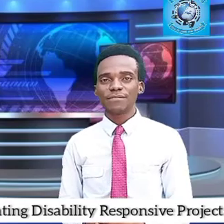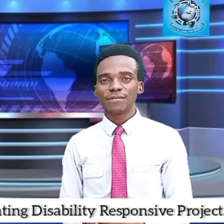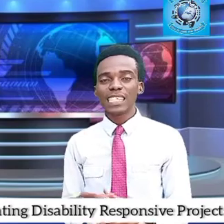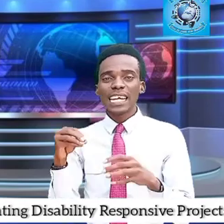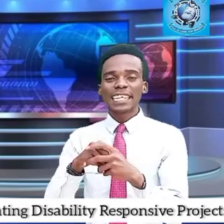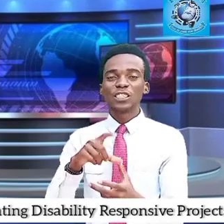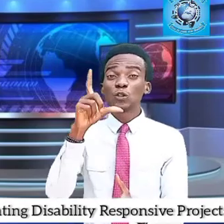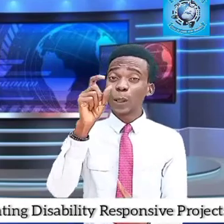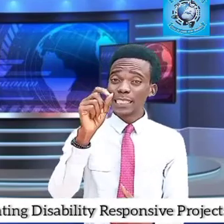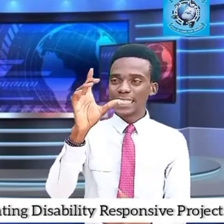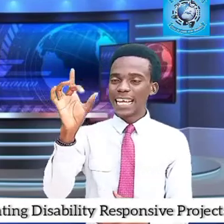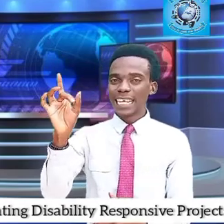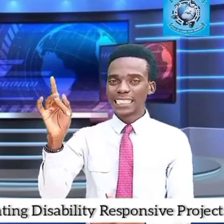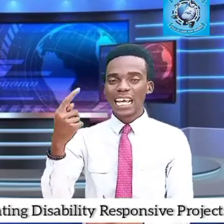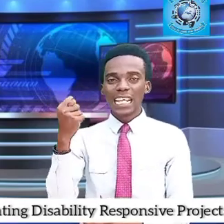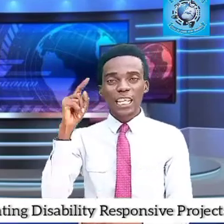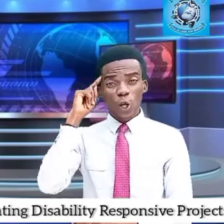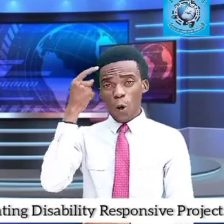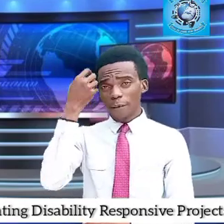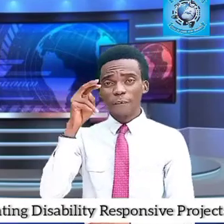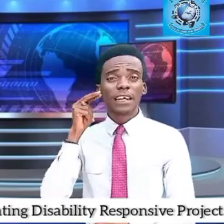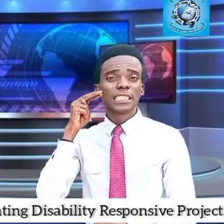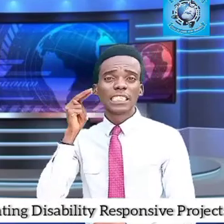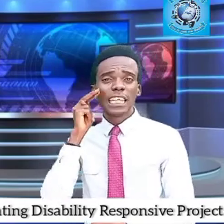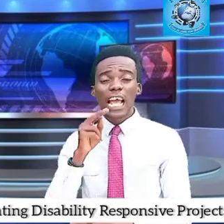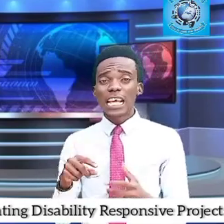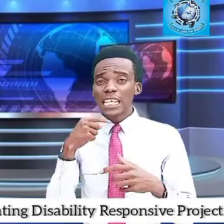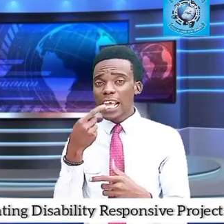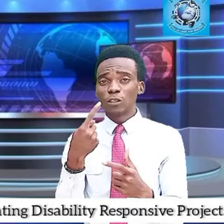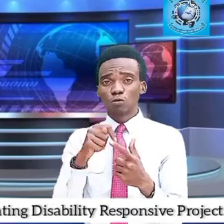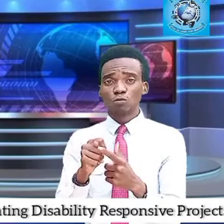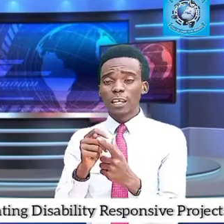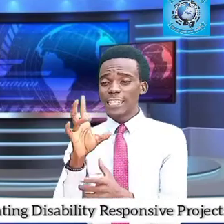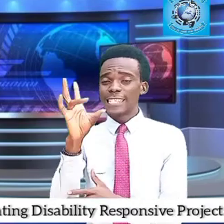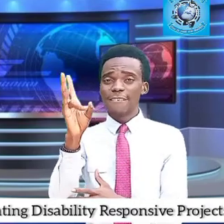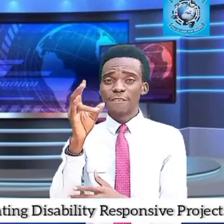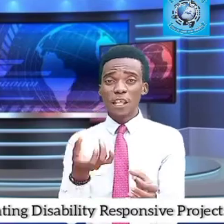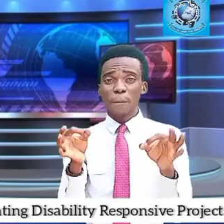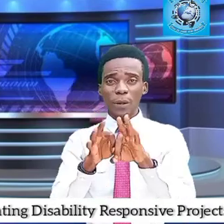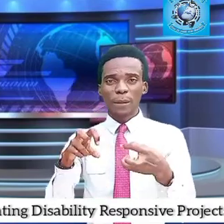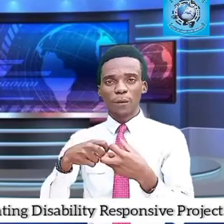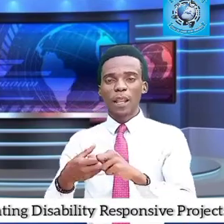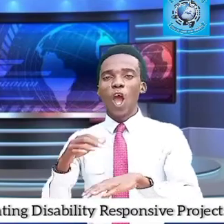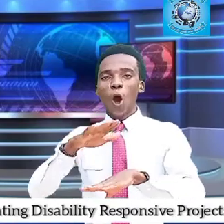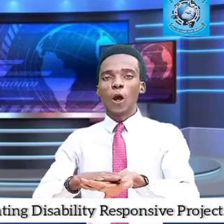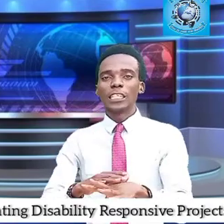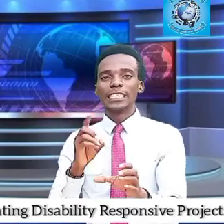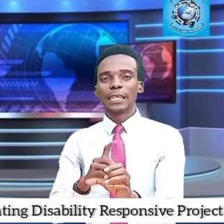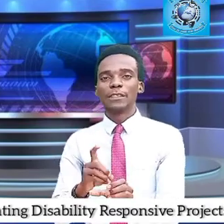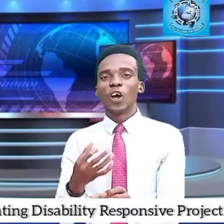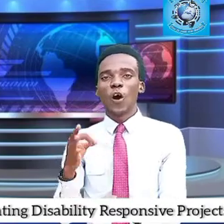In 2018, the government of Nigeria committed to 7 key issues on disability of